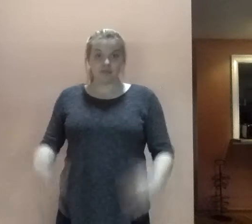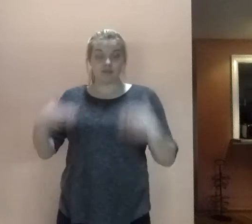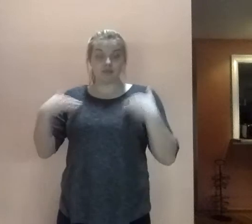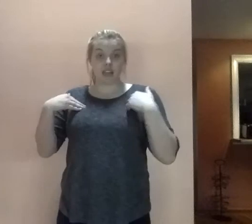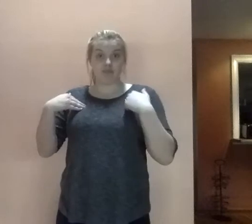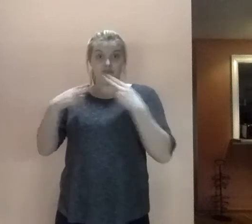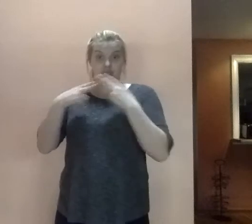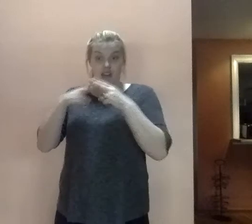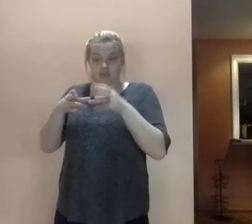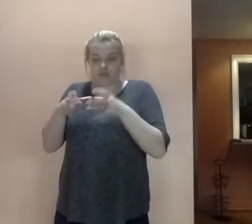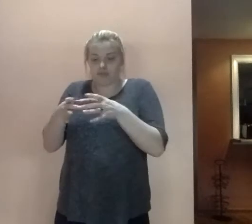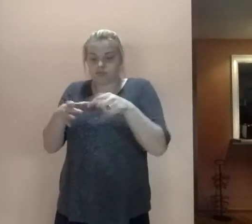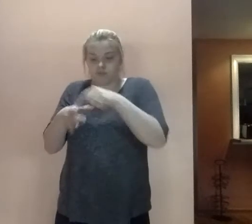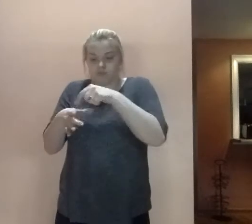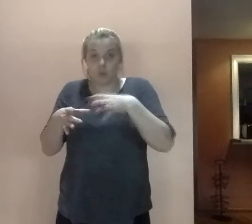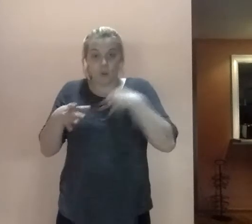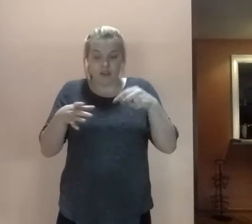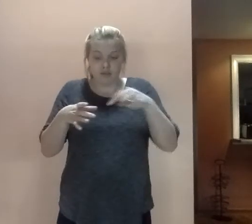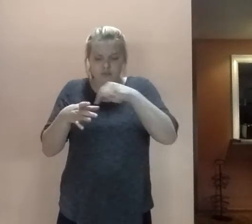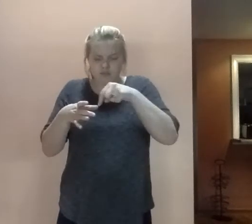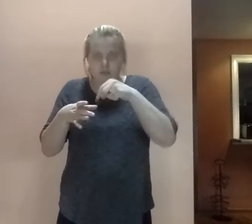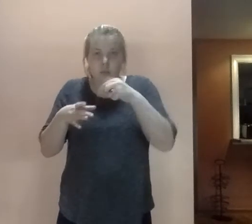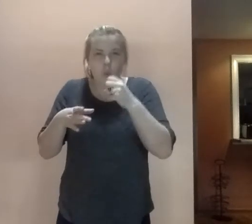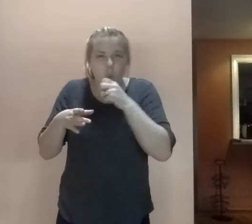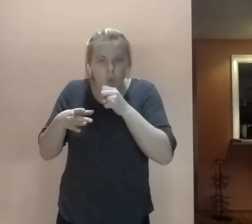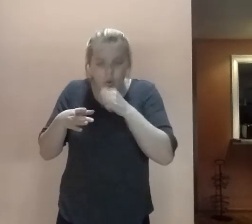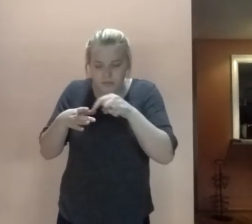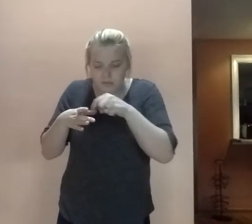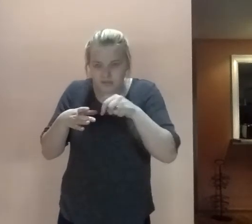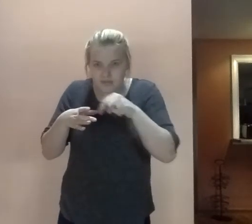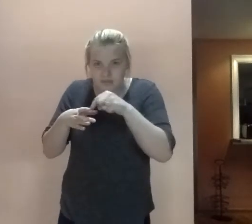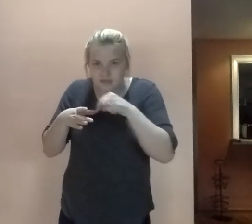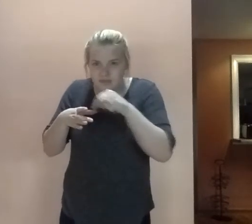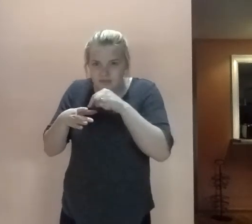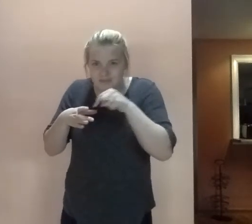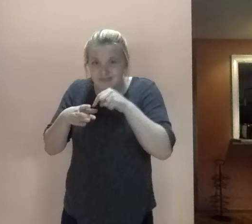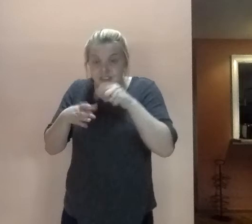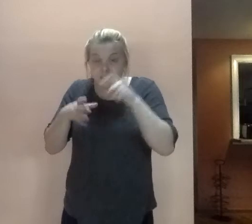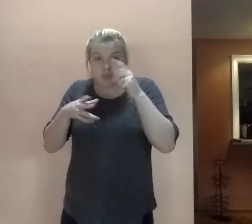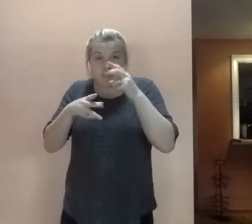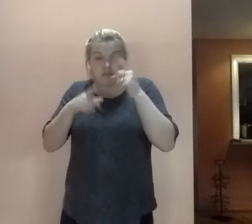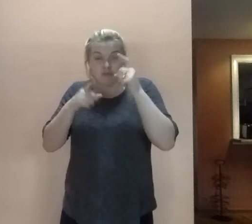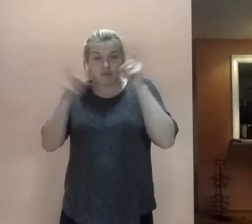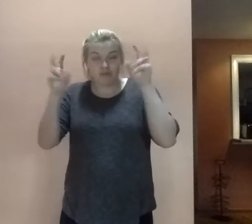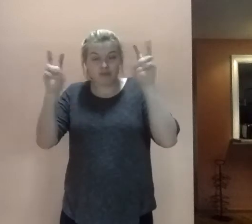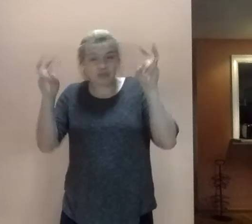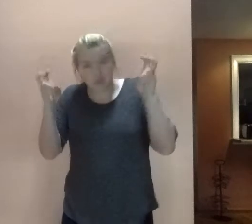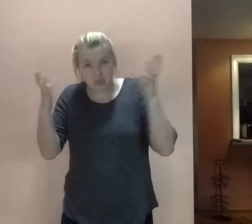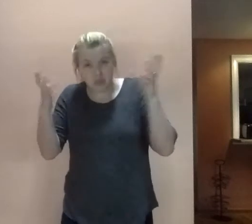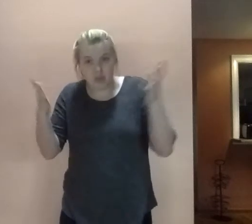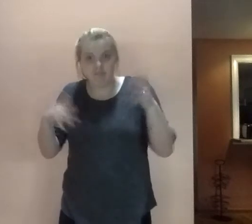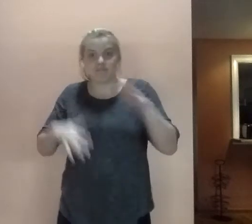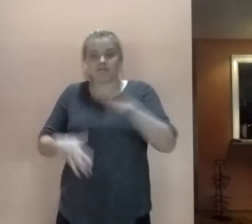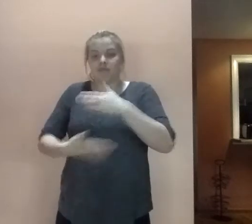glom of saturated fat and cholesterol. It is made to run a baby chicken for 21 days with no outside energy. It is pure fat